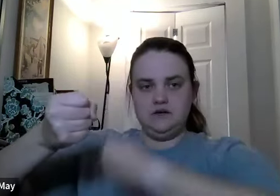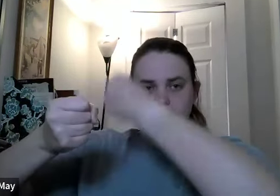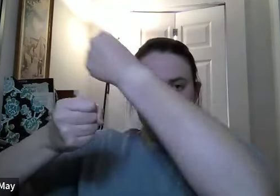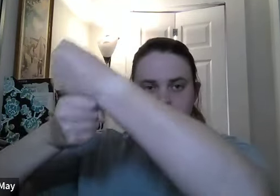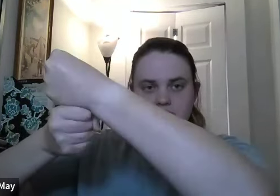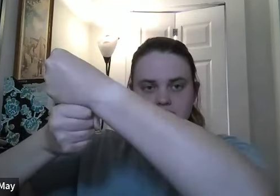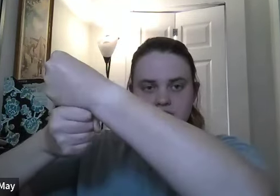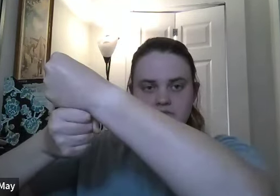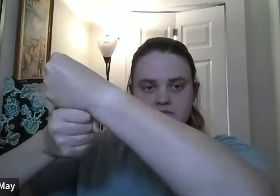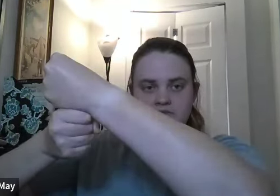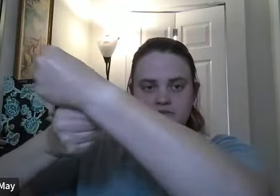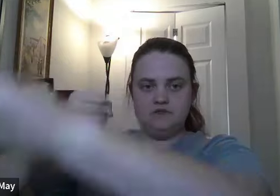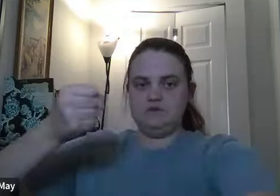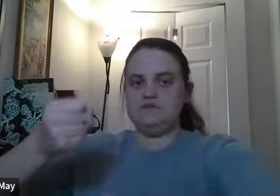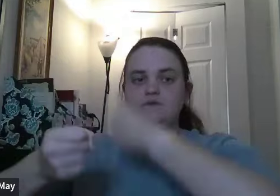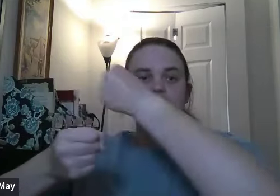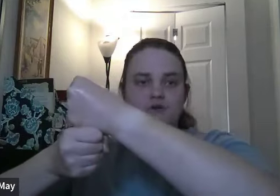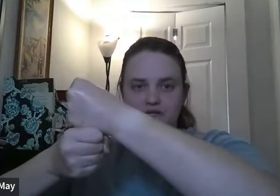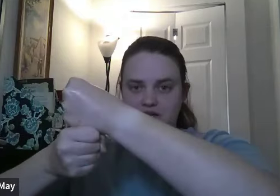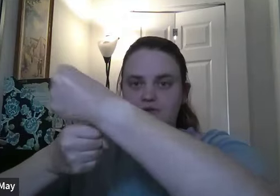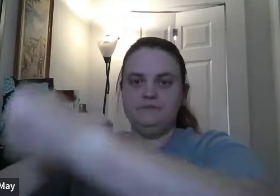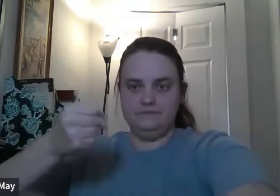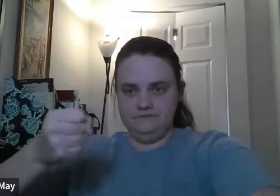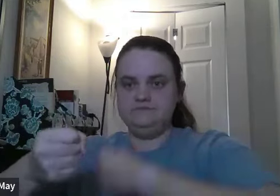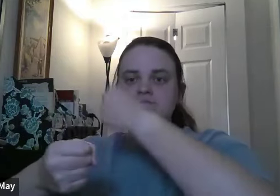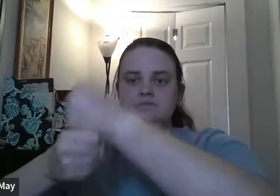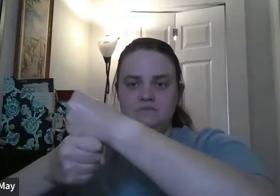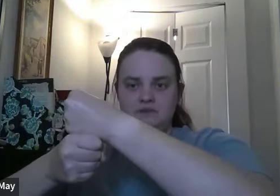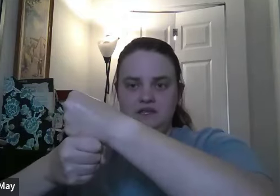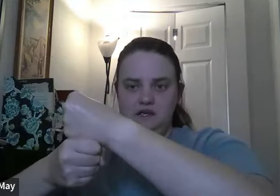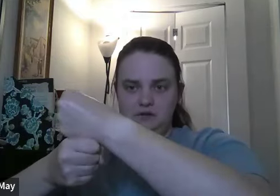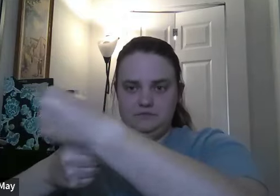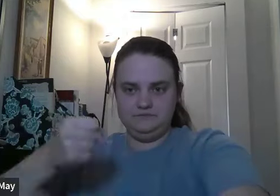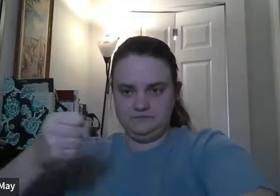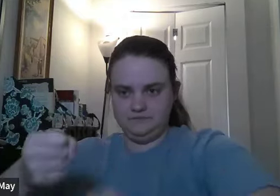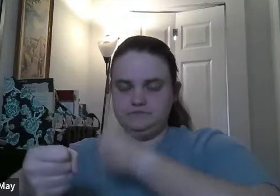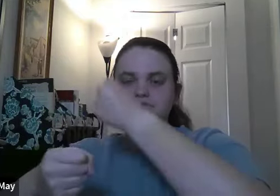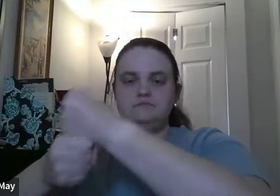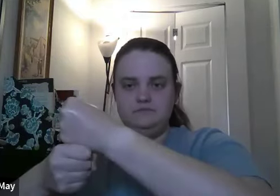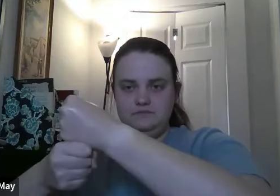Year. So it goes a full circle. Year. Year.